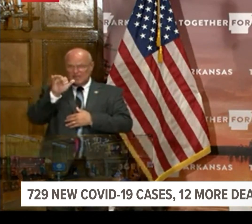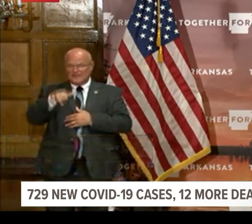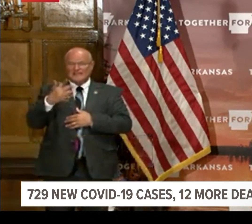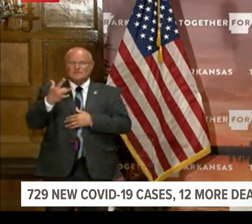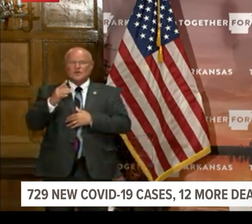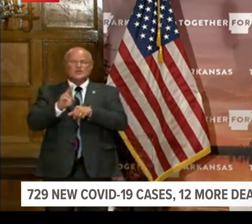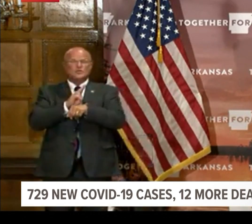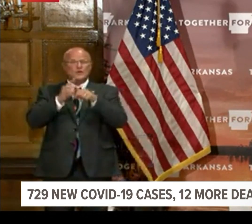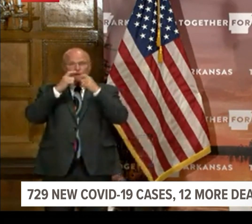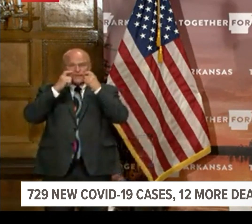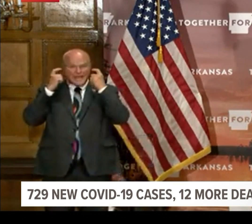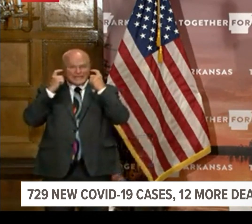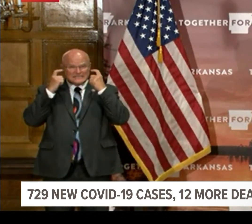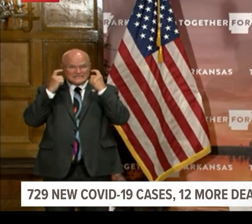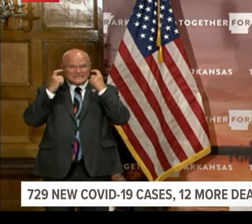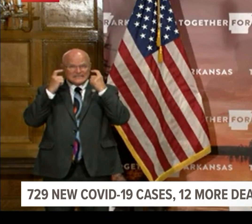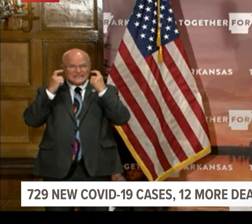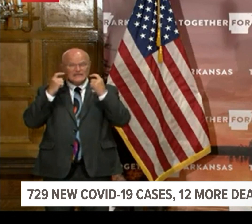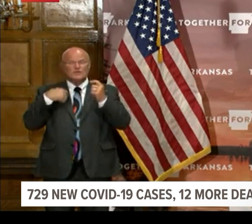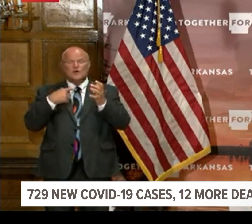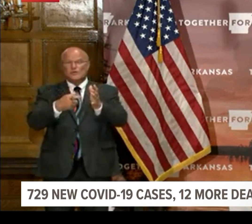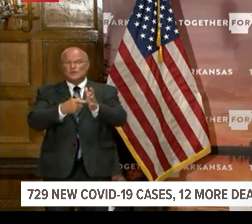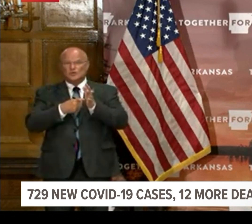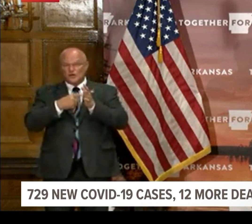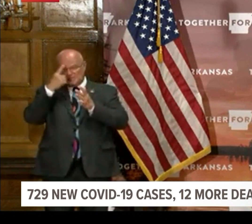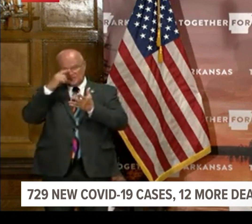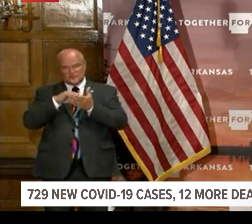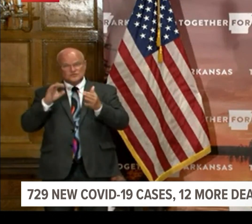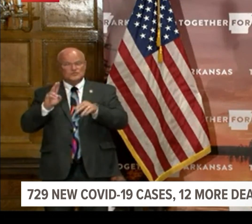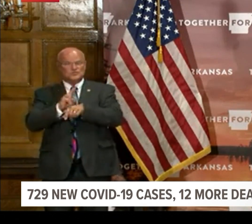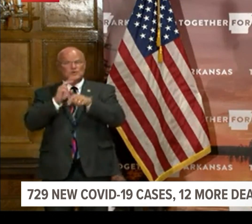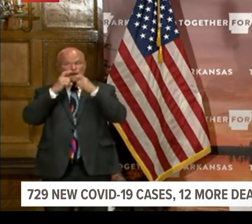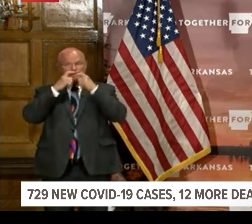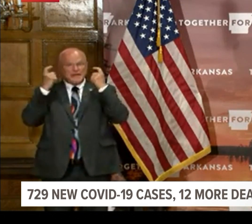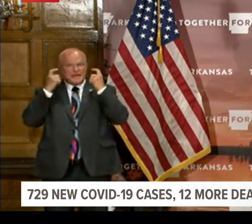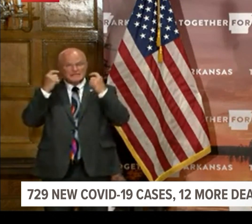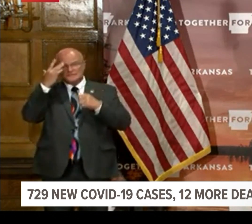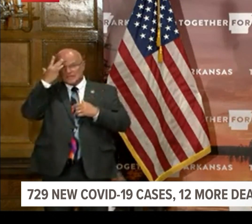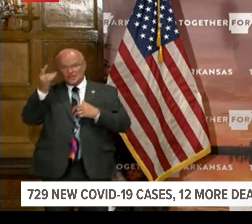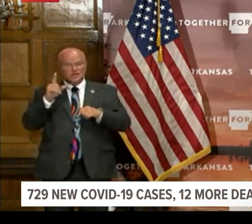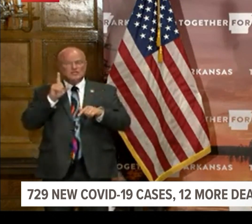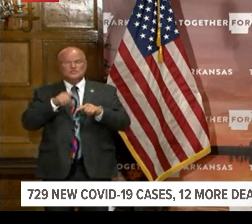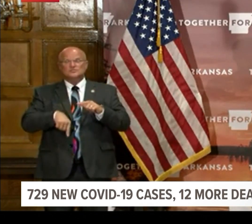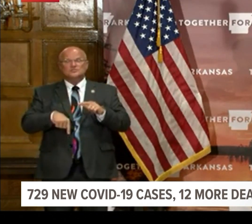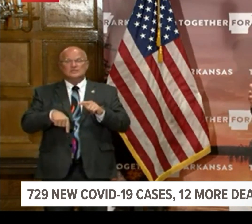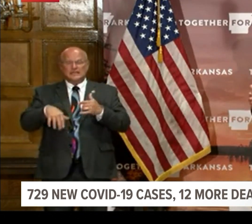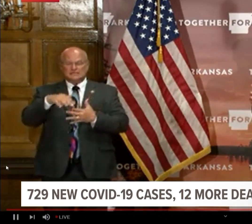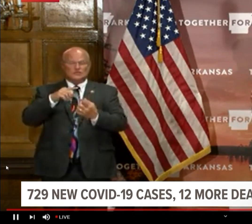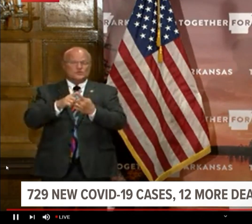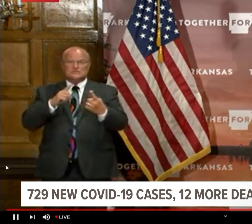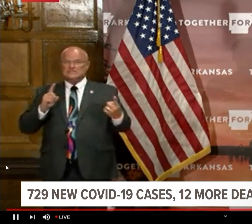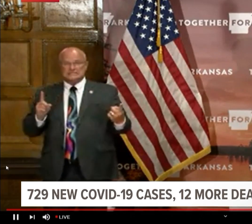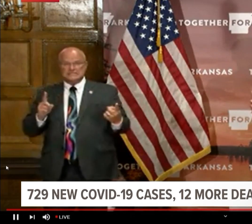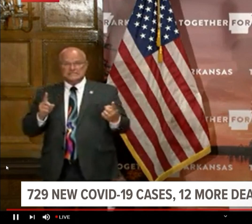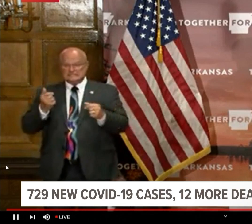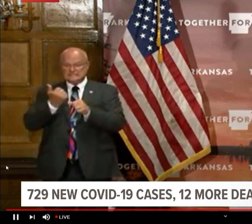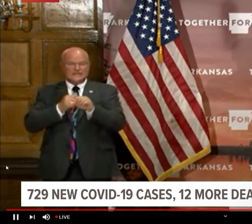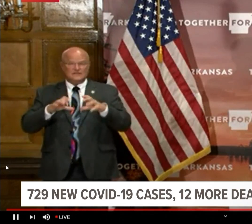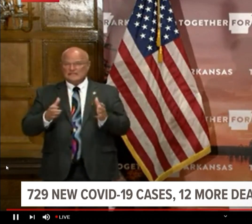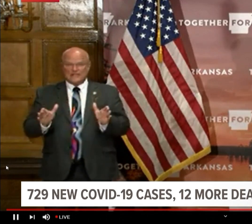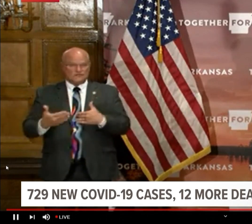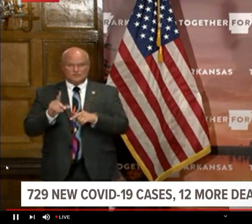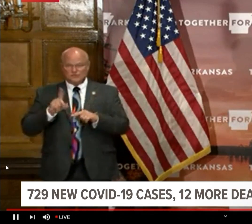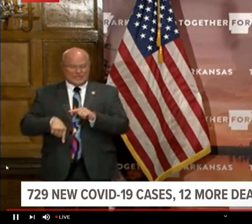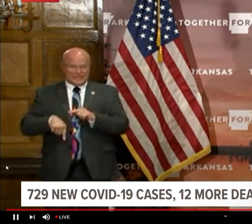why you wear a mask, and that's why there'd be a requirement for the students to wear a mask because you cannot socially distance in every